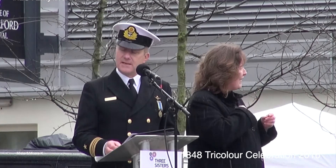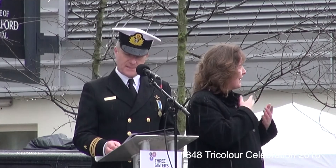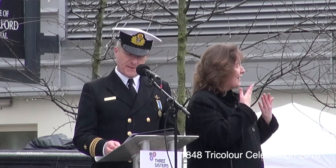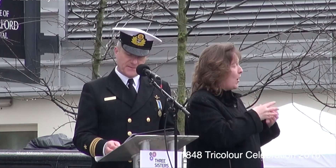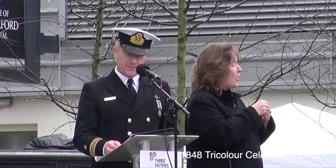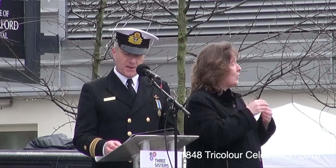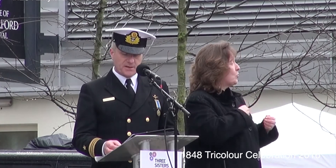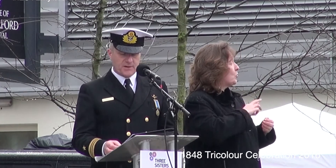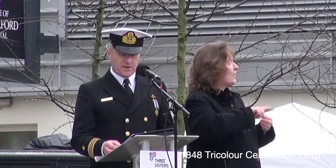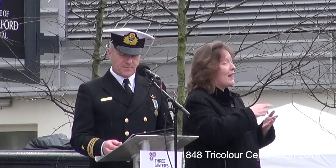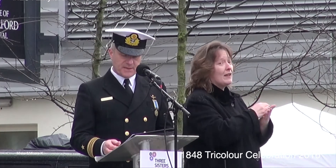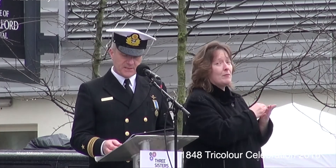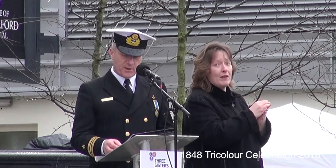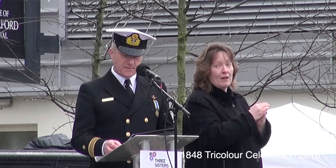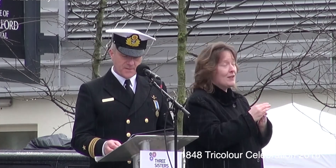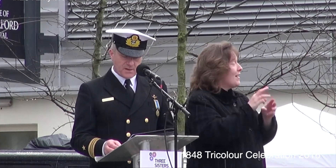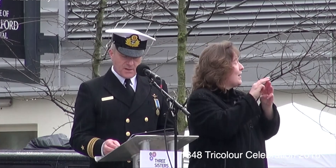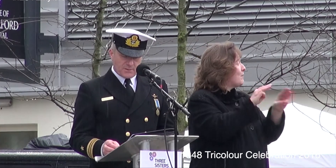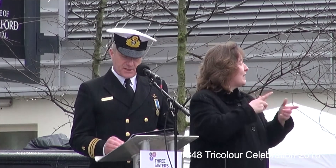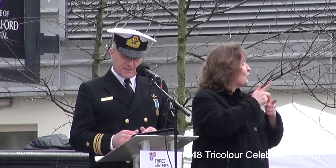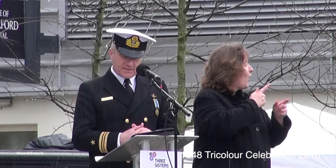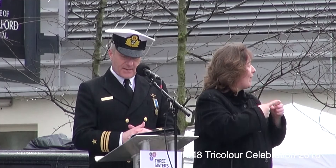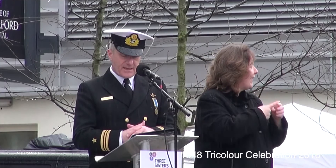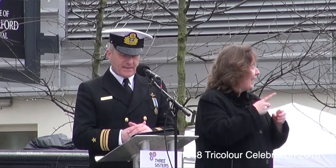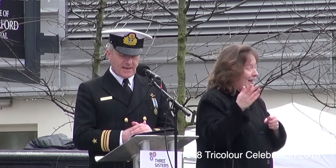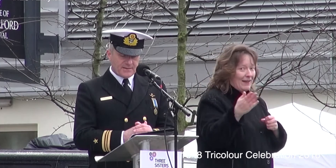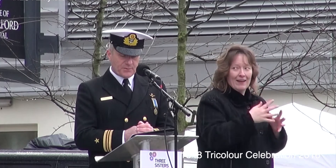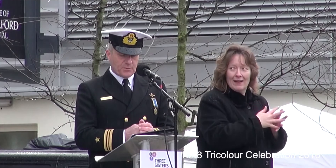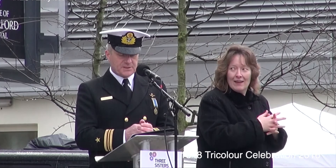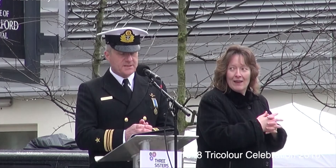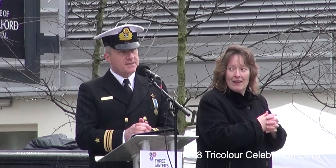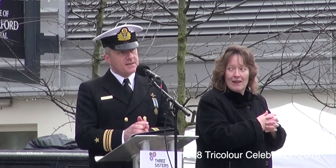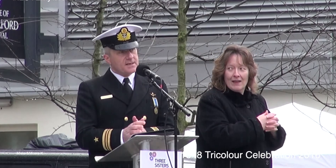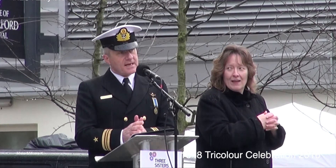into the next piece from the Island of Ireland Peace Choir, which is MLK,